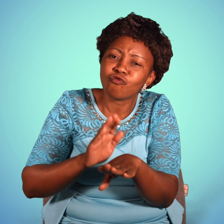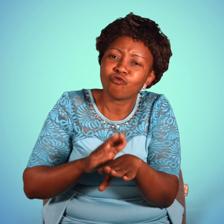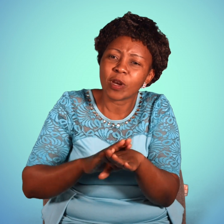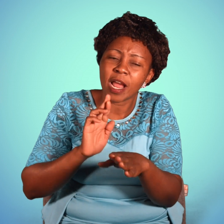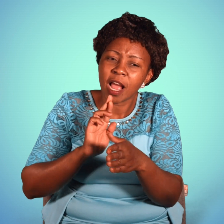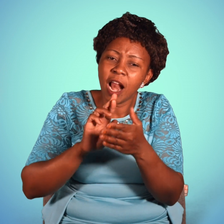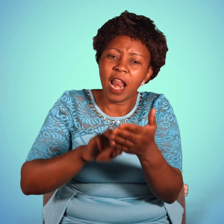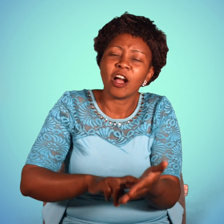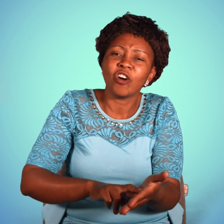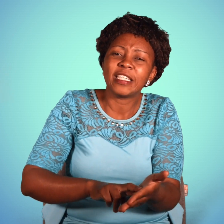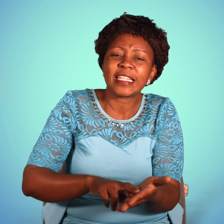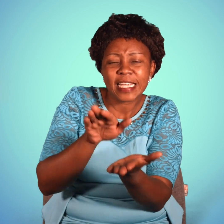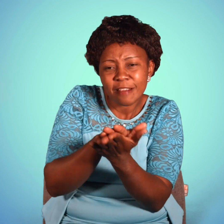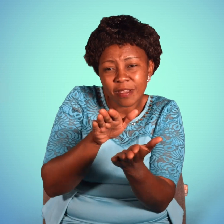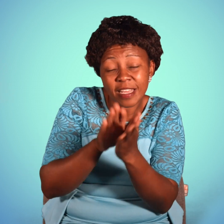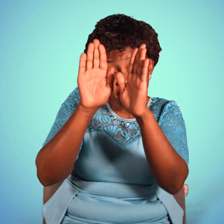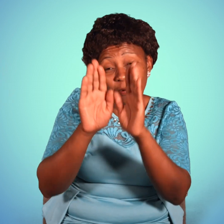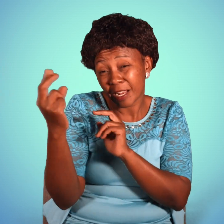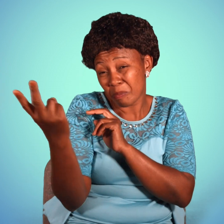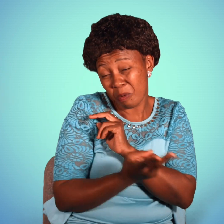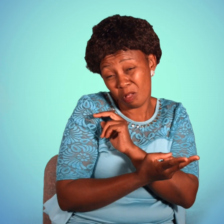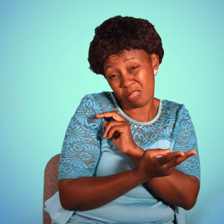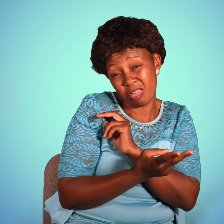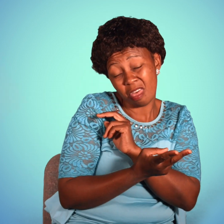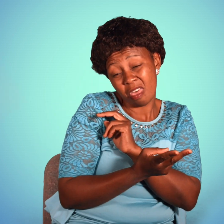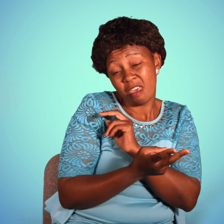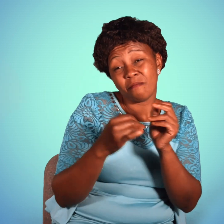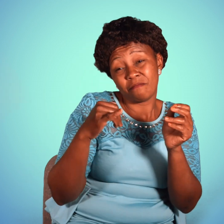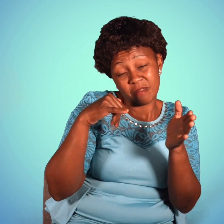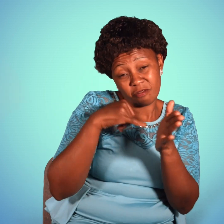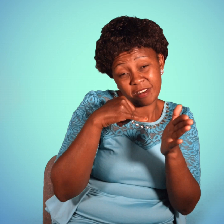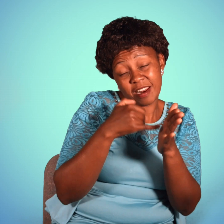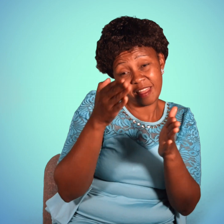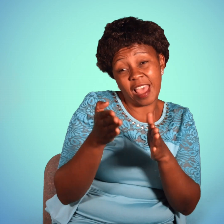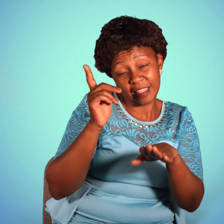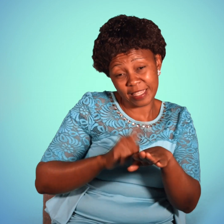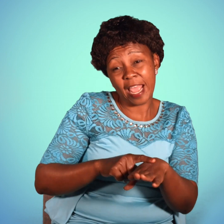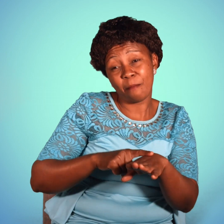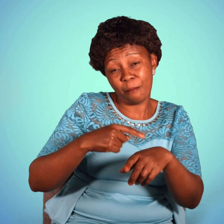keeping. It is important for both couples to be involved in the process.